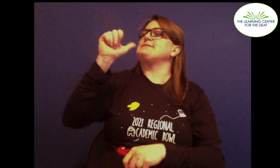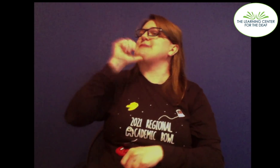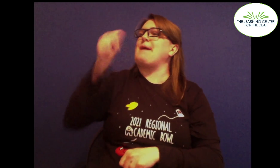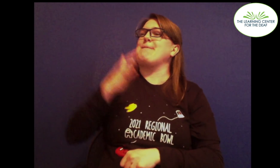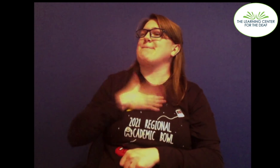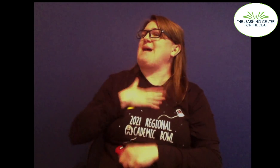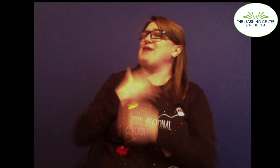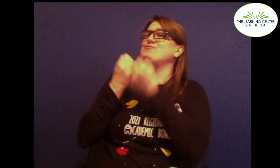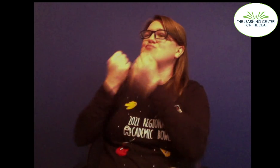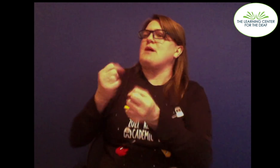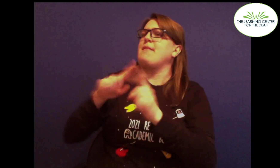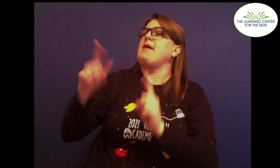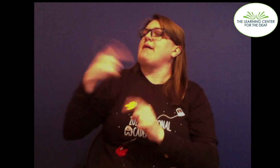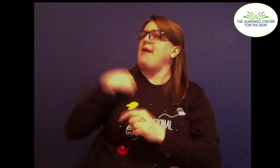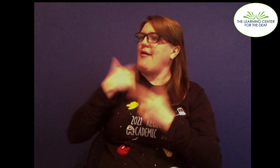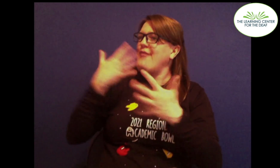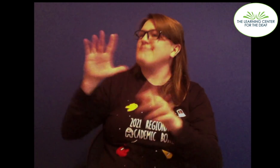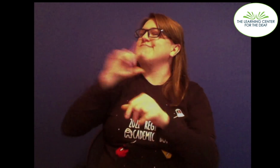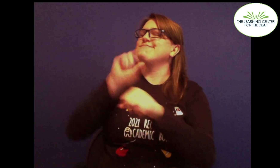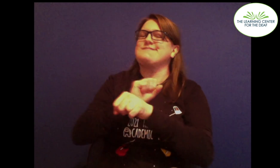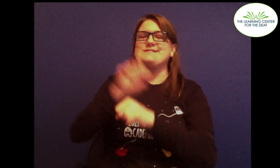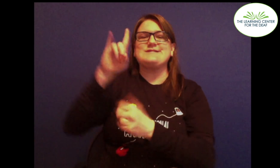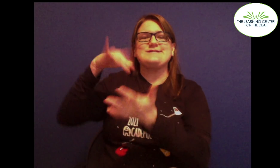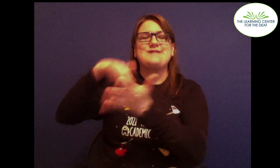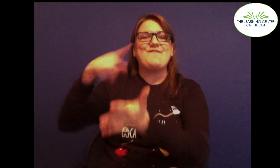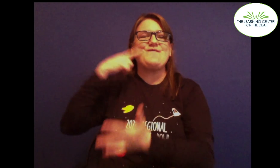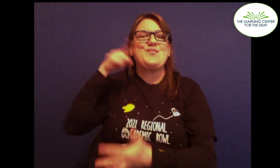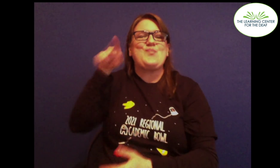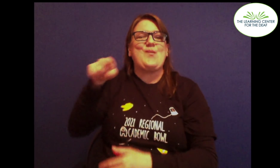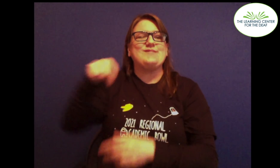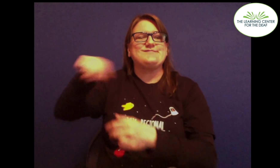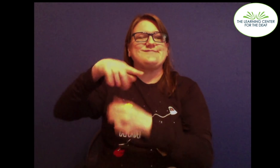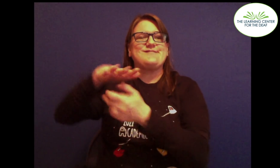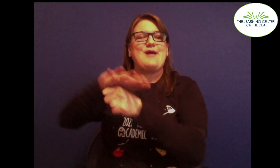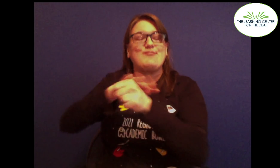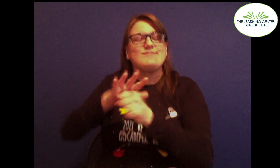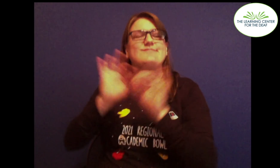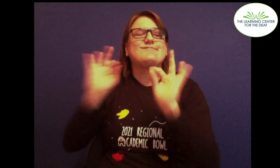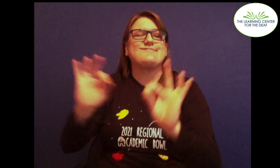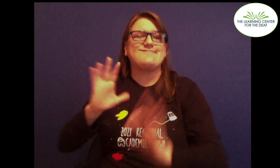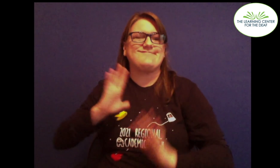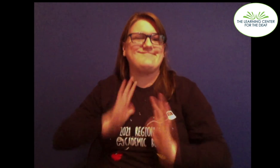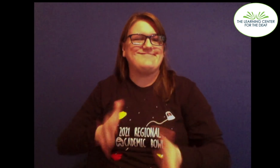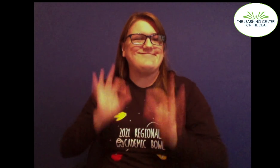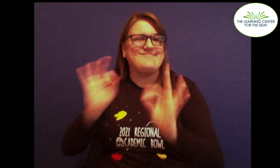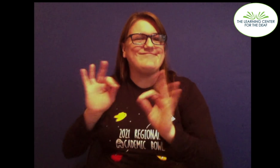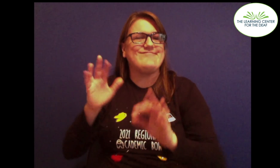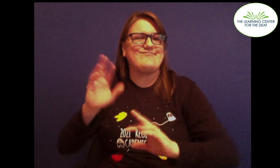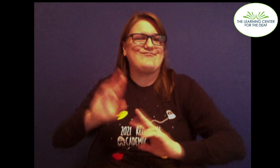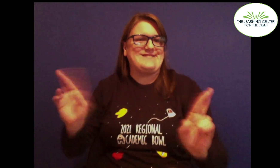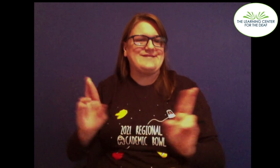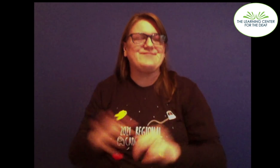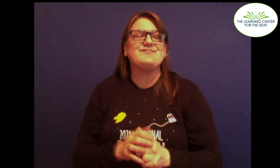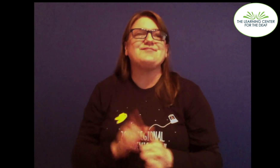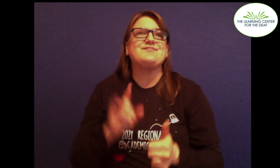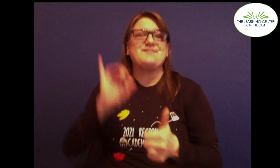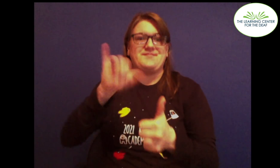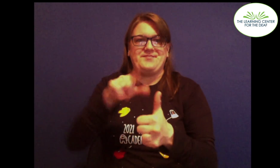in the areas that they may need to build on. That way, next year when a player gets a question in a category that may not be their strength, they will have a